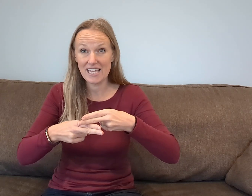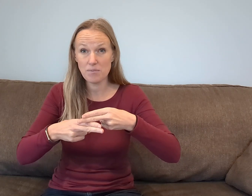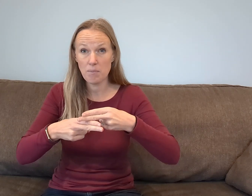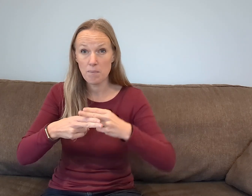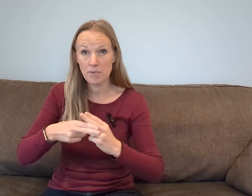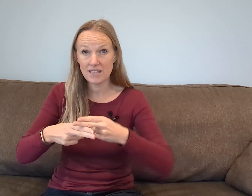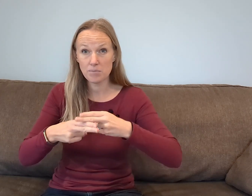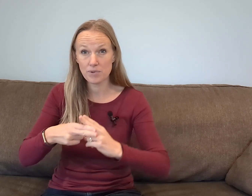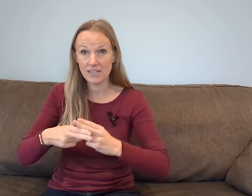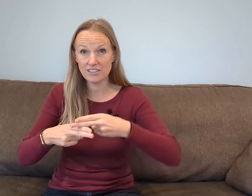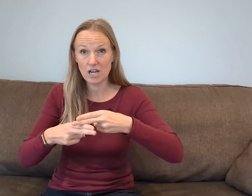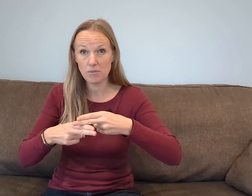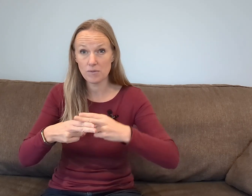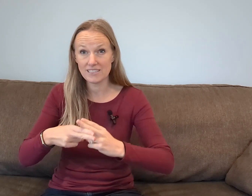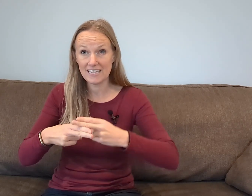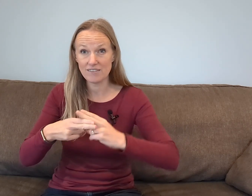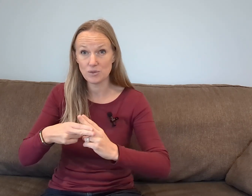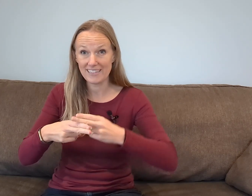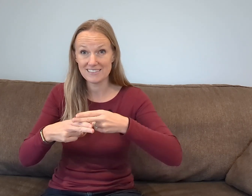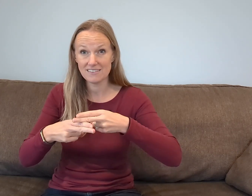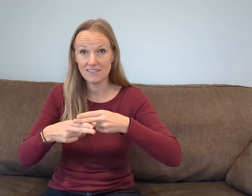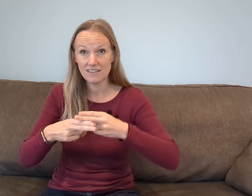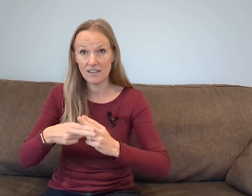name, but then bring your dominant one down twice. Okay,